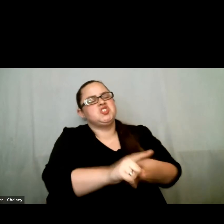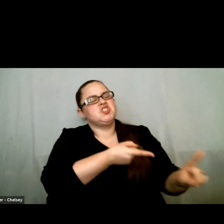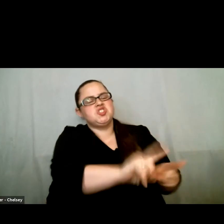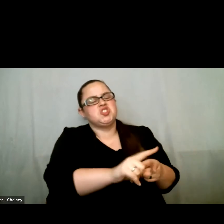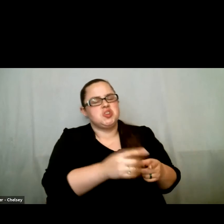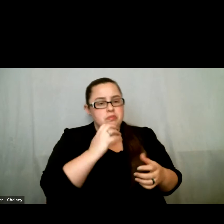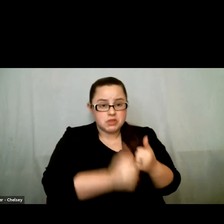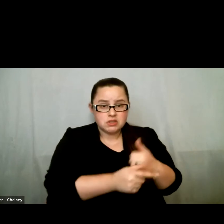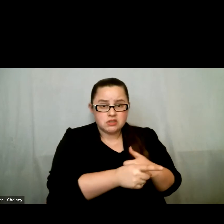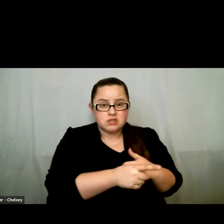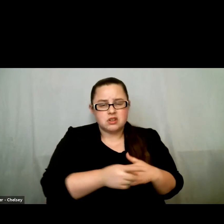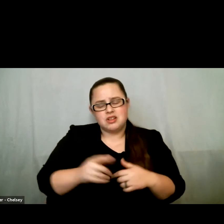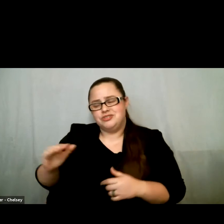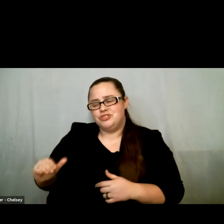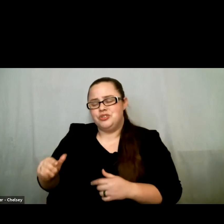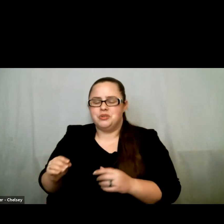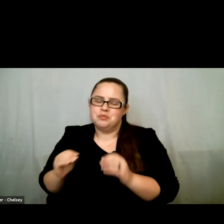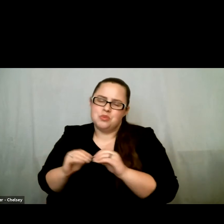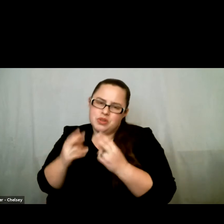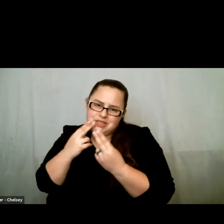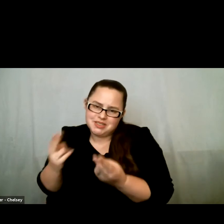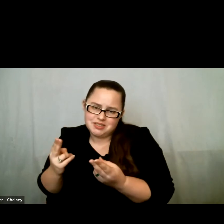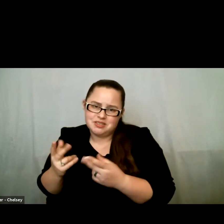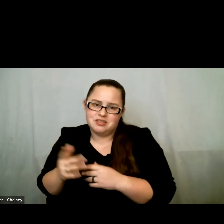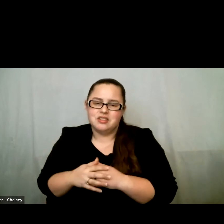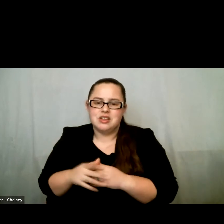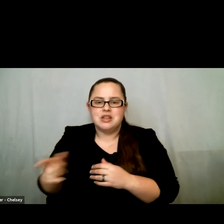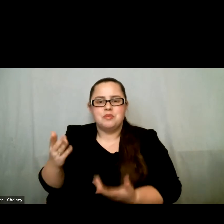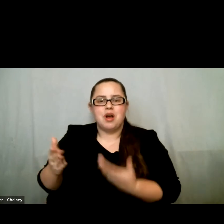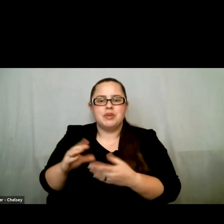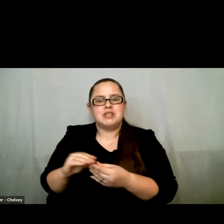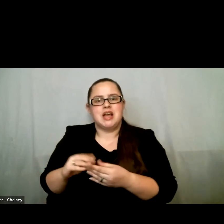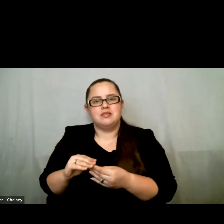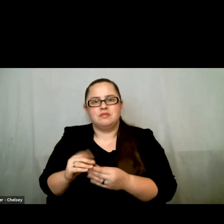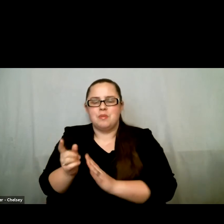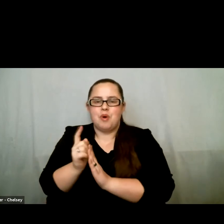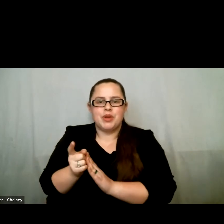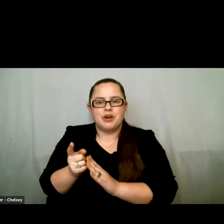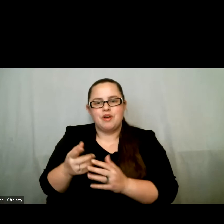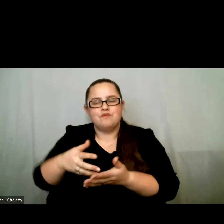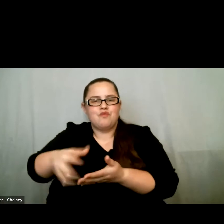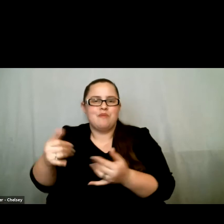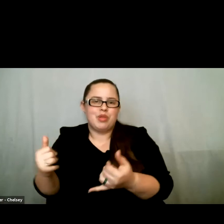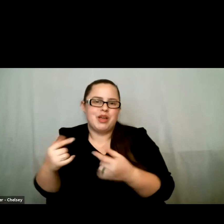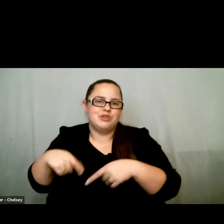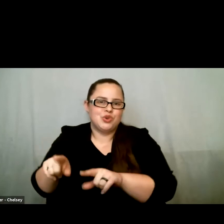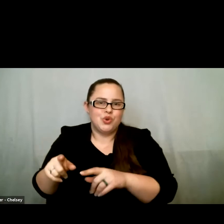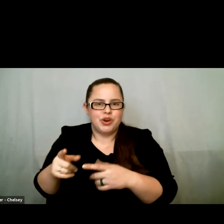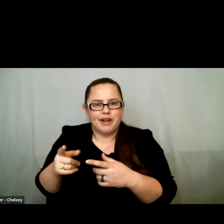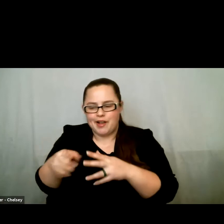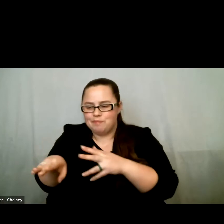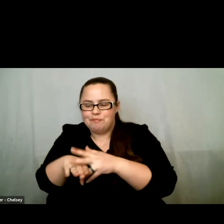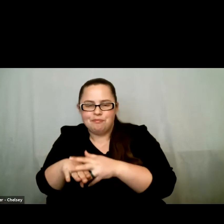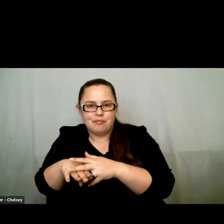a little bit more innocent. It was probably said in a moment of rough playing during recess. Was my son